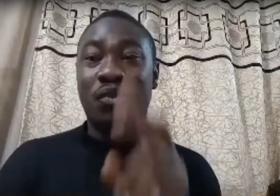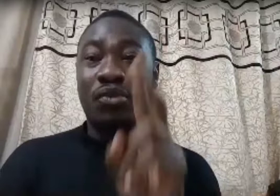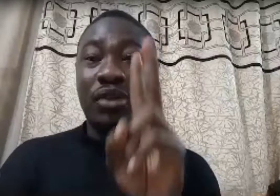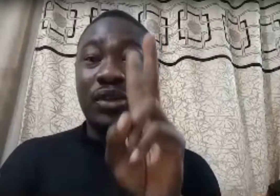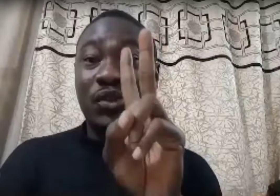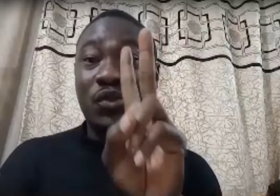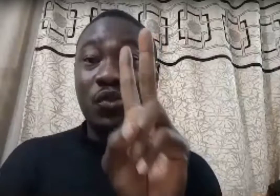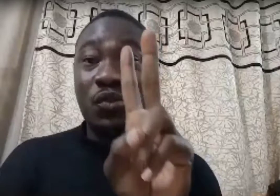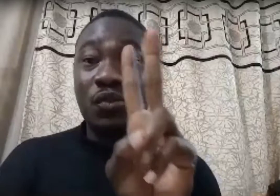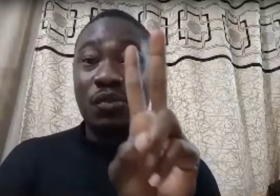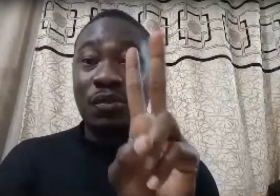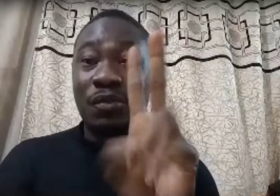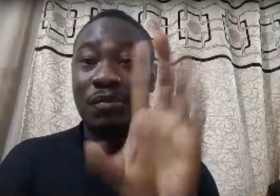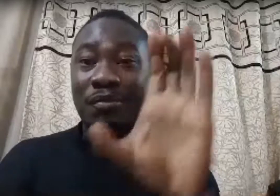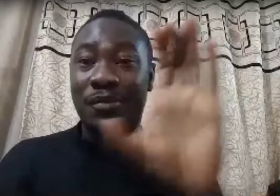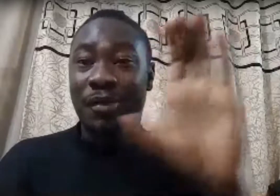200. 300,